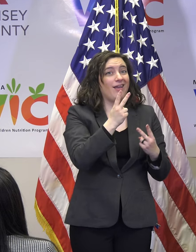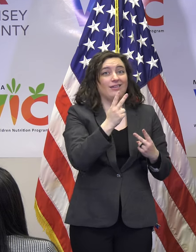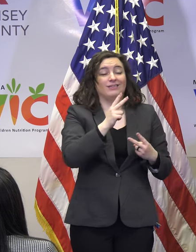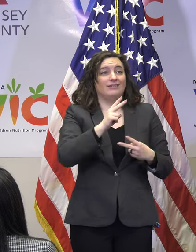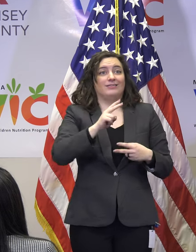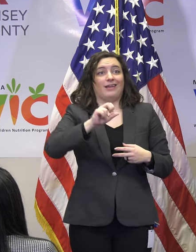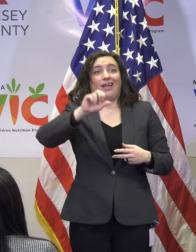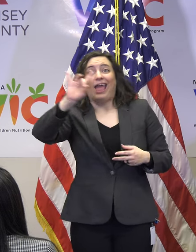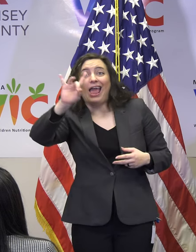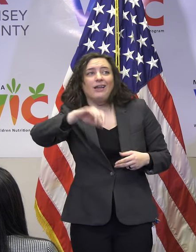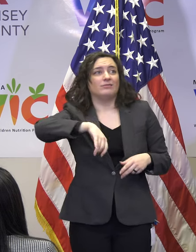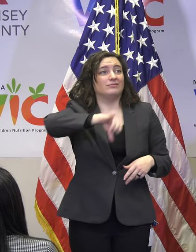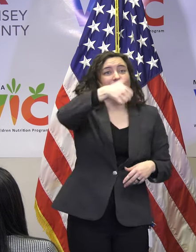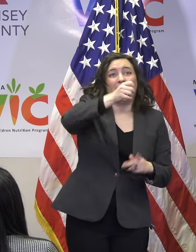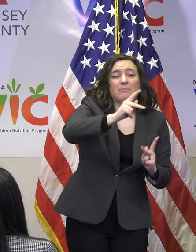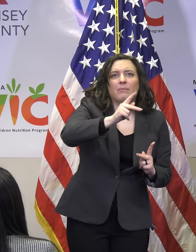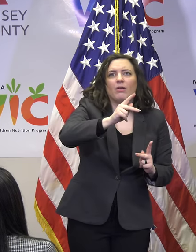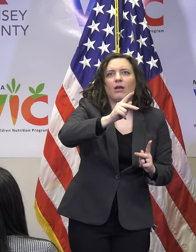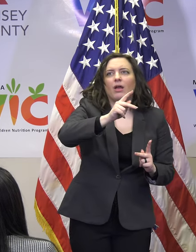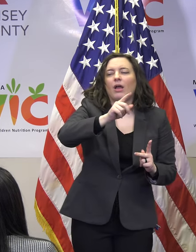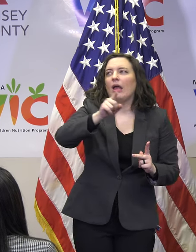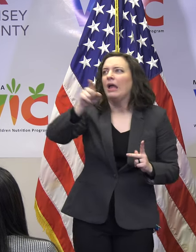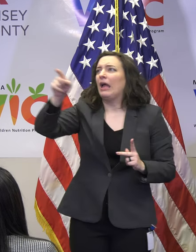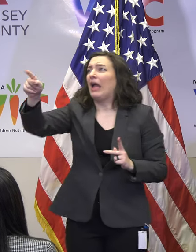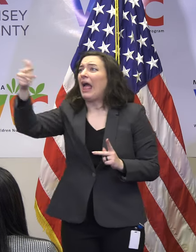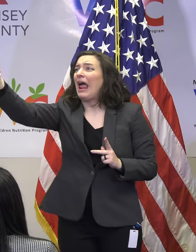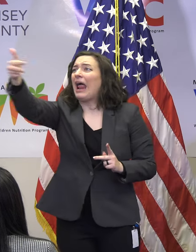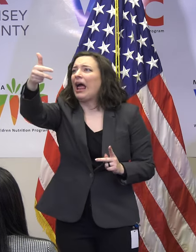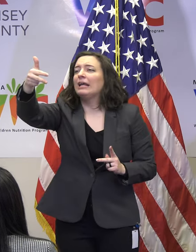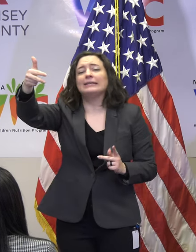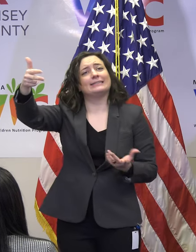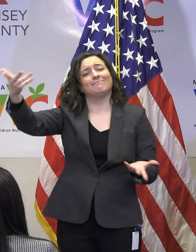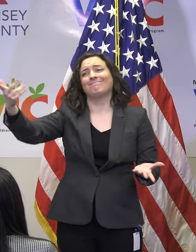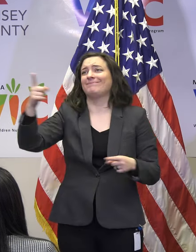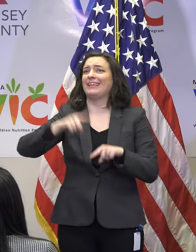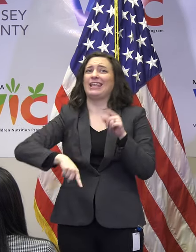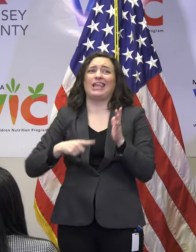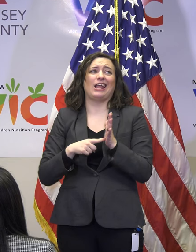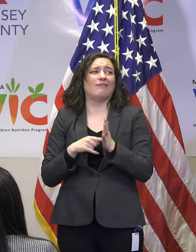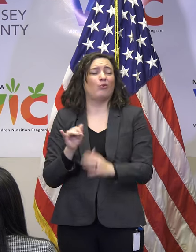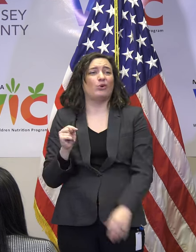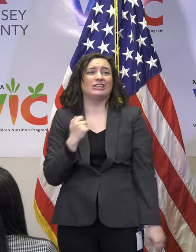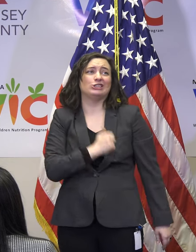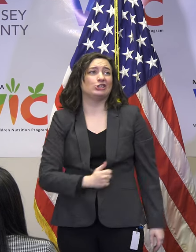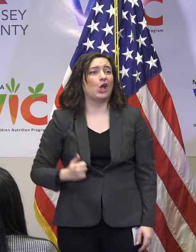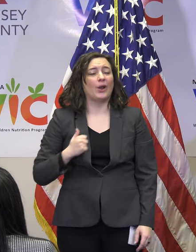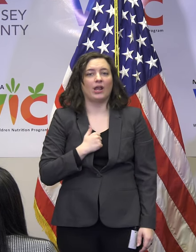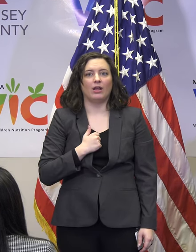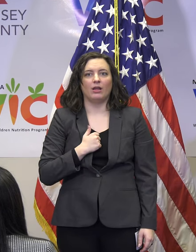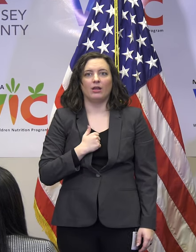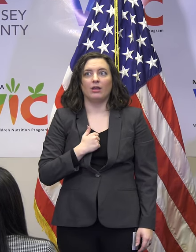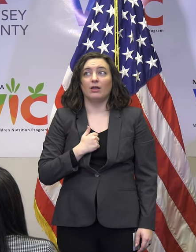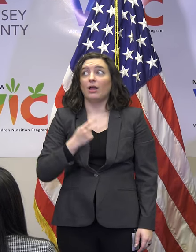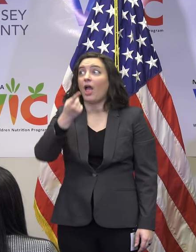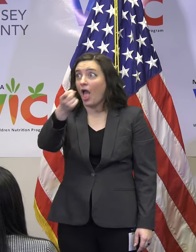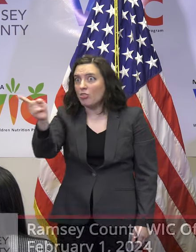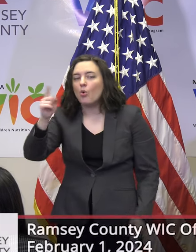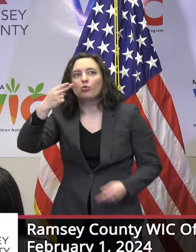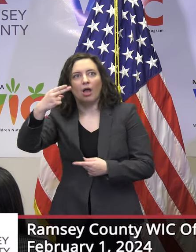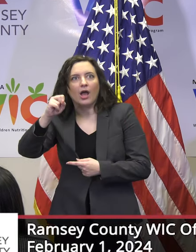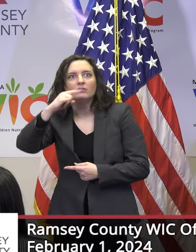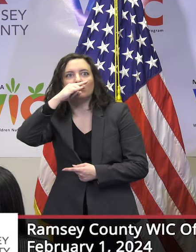maybe that's an expense we just can't afford. And of all the people that need it, those kids in high school need it probably more than